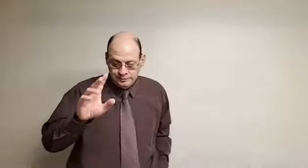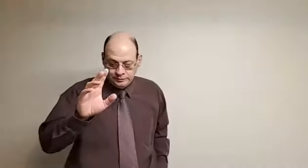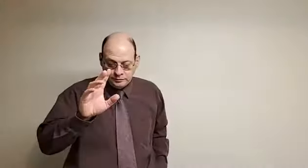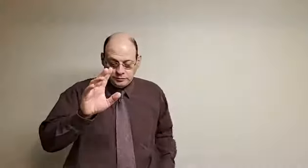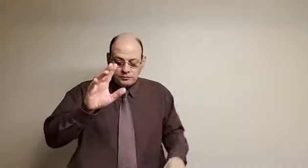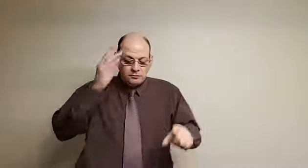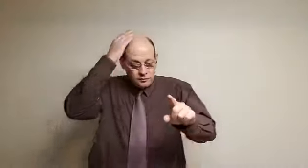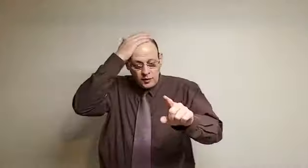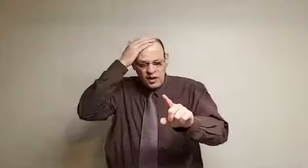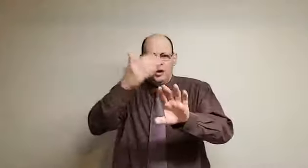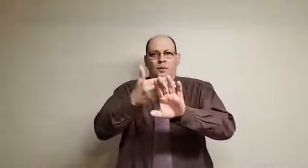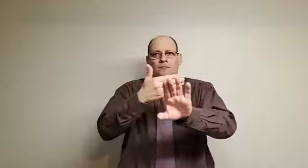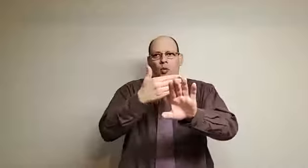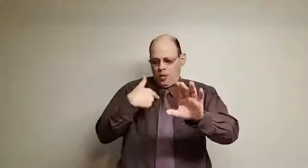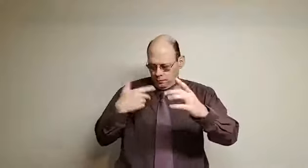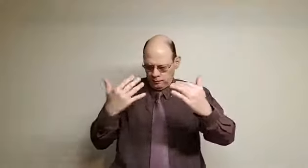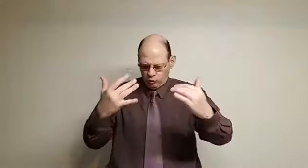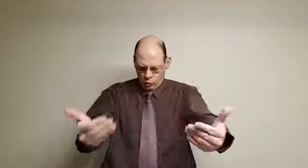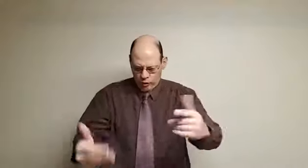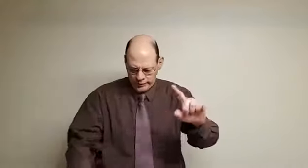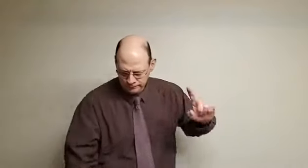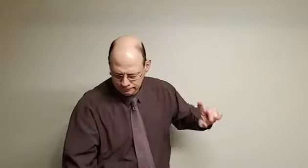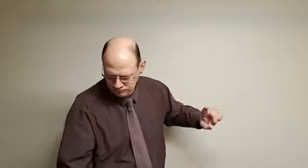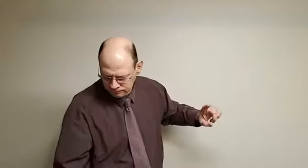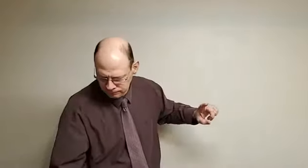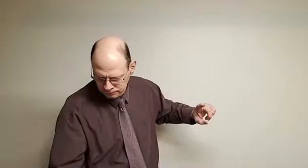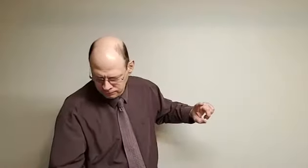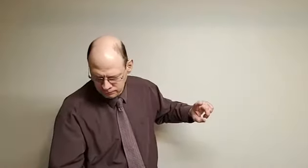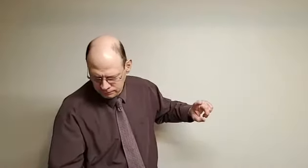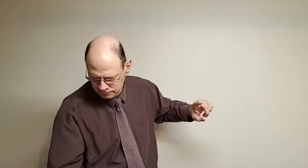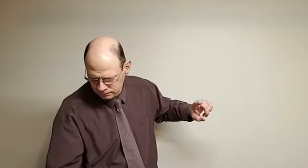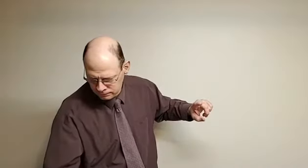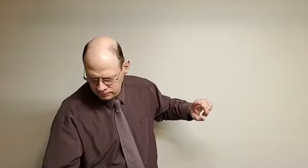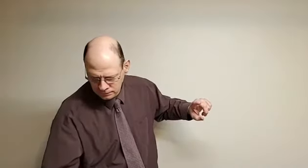all right before I get started on today's lesson